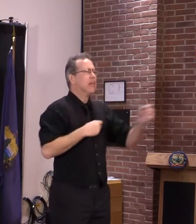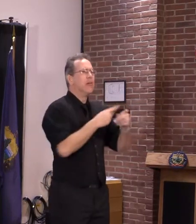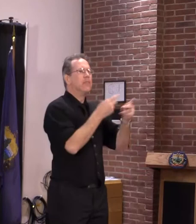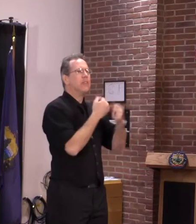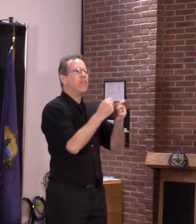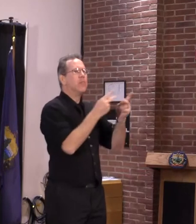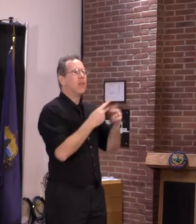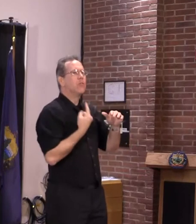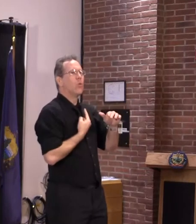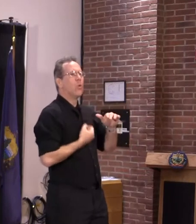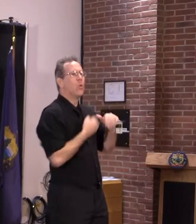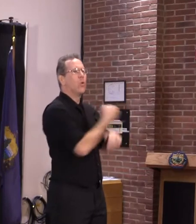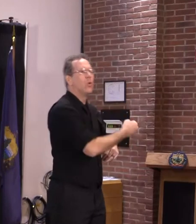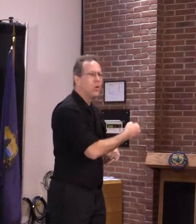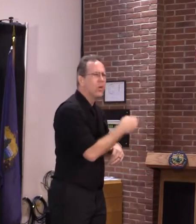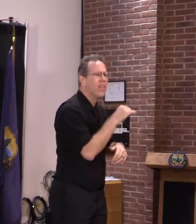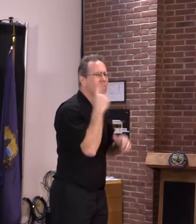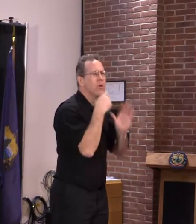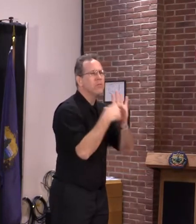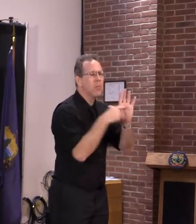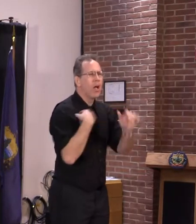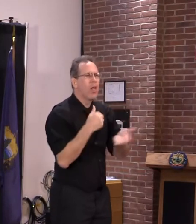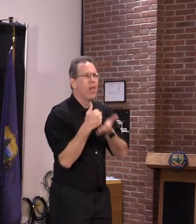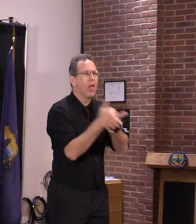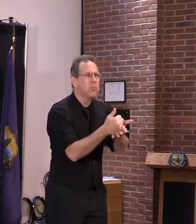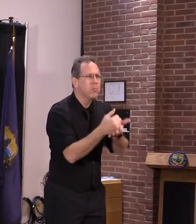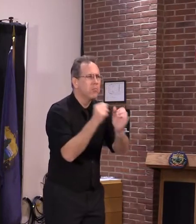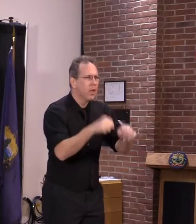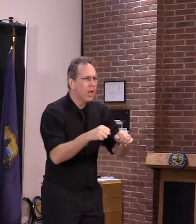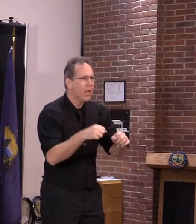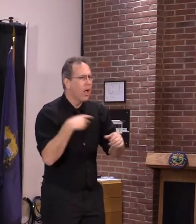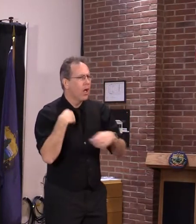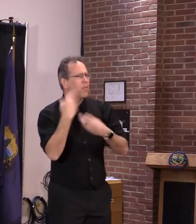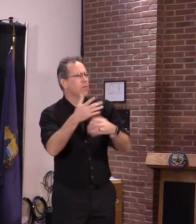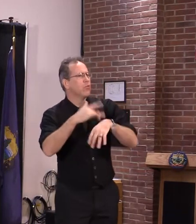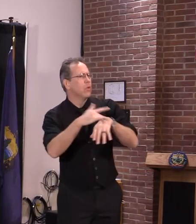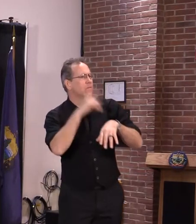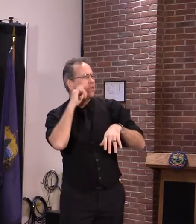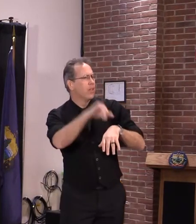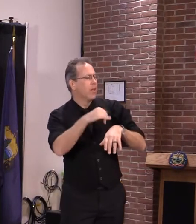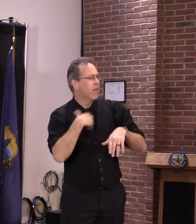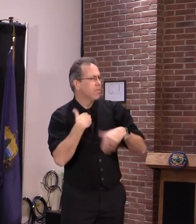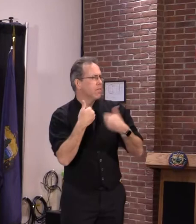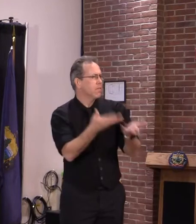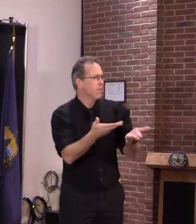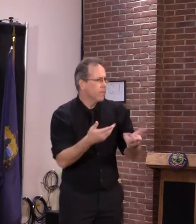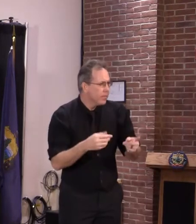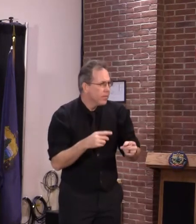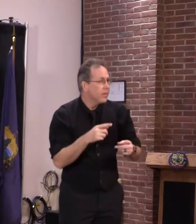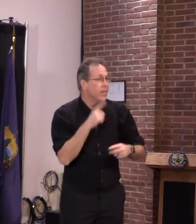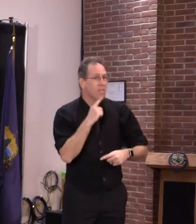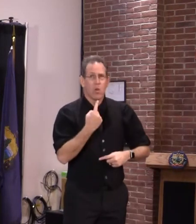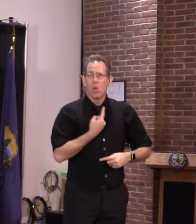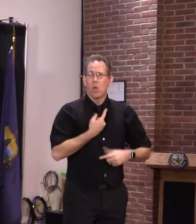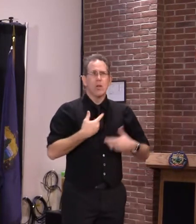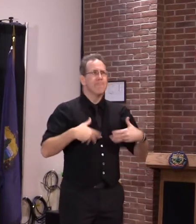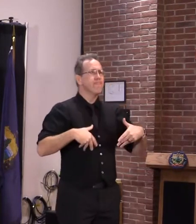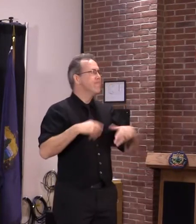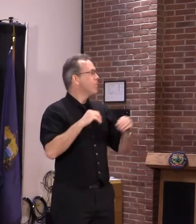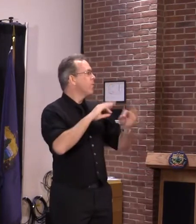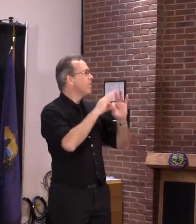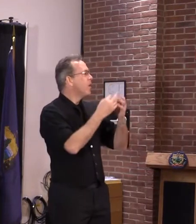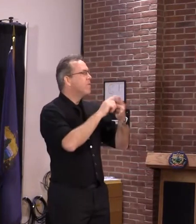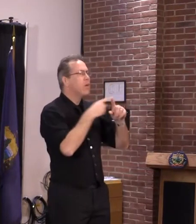isolated, that can be established during that call. If you are able to isolate but you're concerned about things like deliveries of